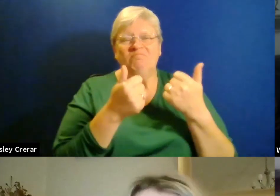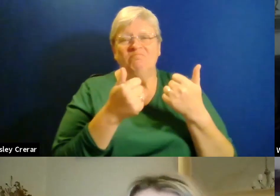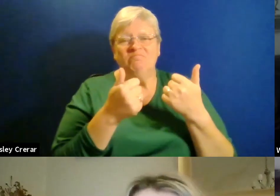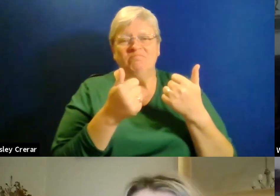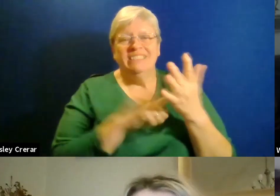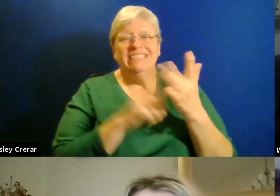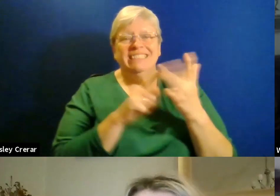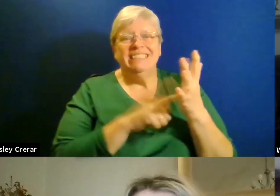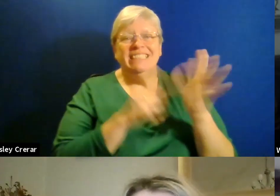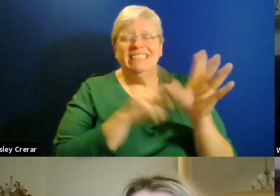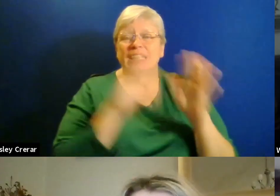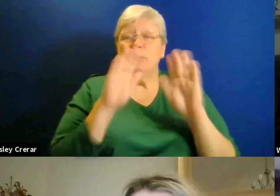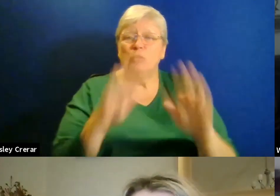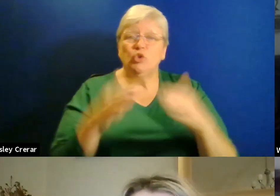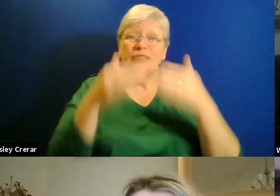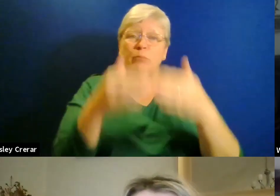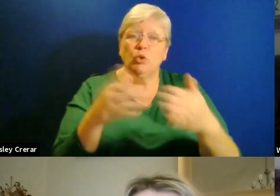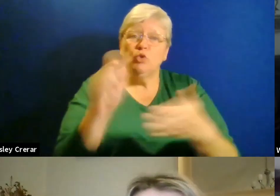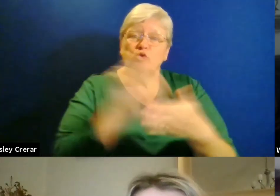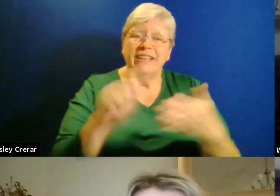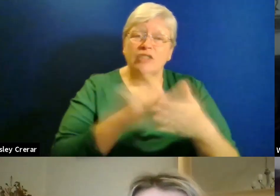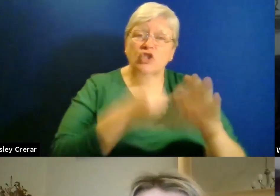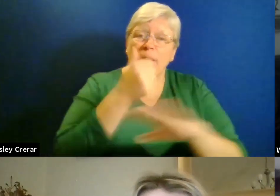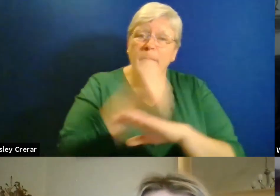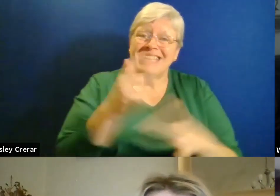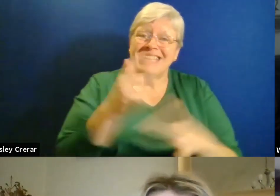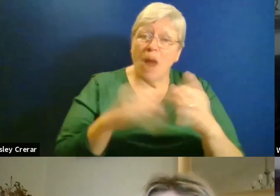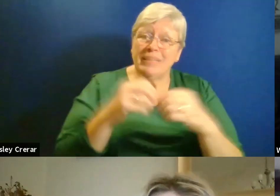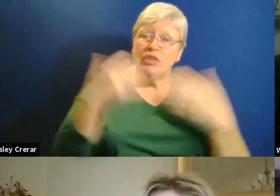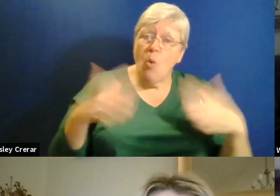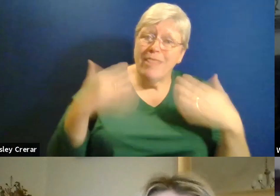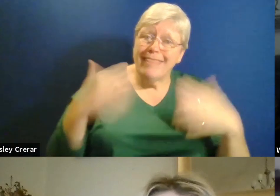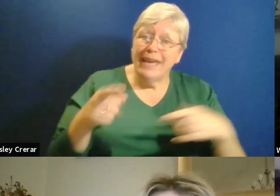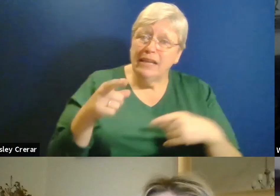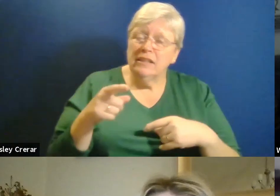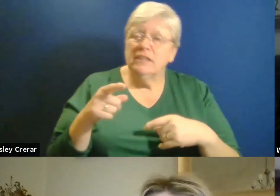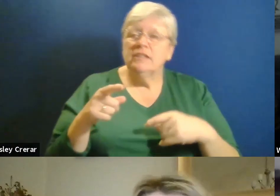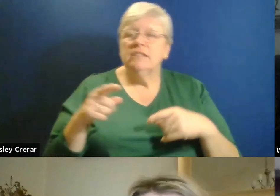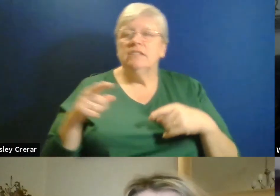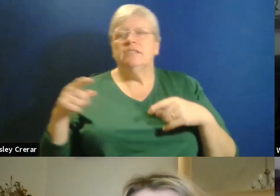Lily, the Pushing Out the Boat writers, are they based in Aberdeen only?